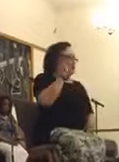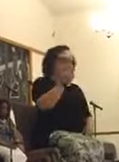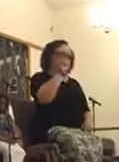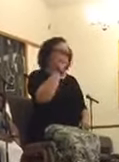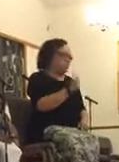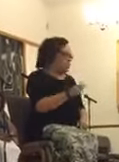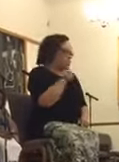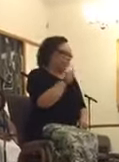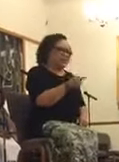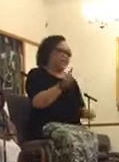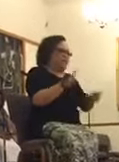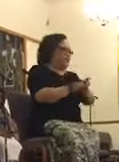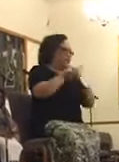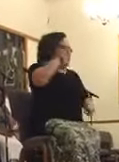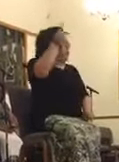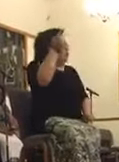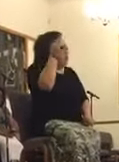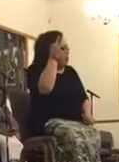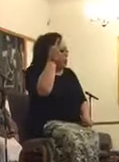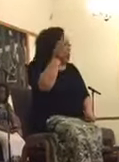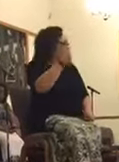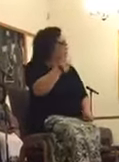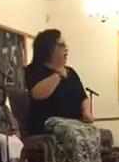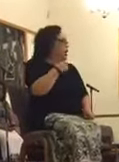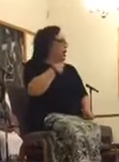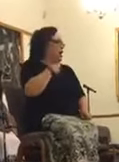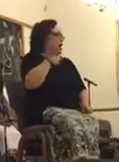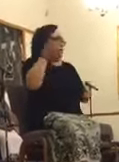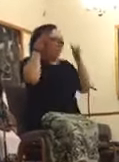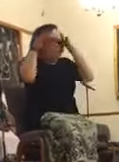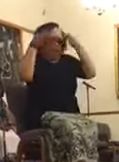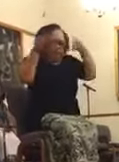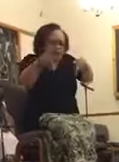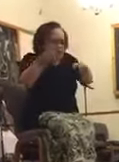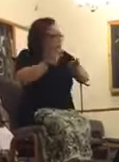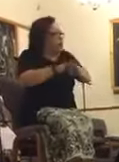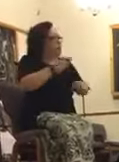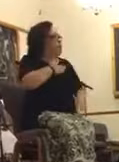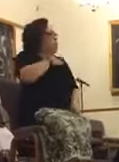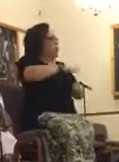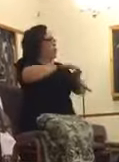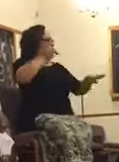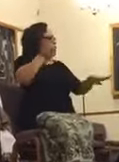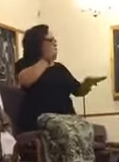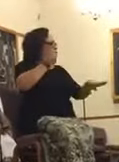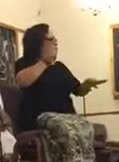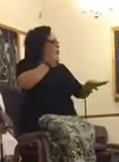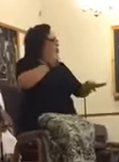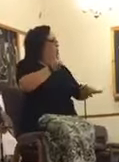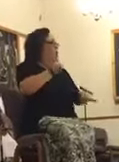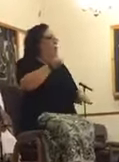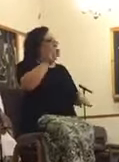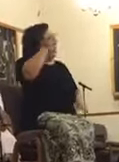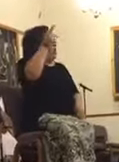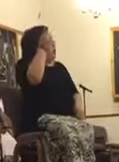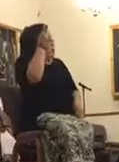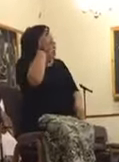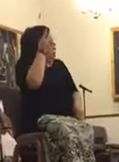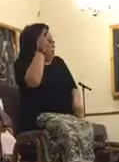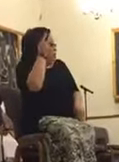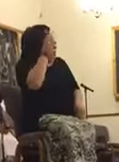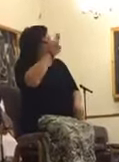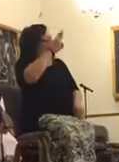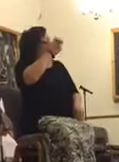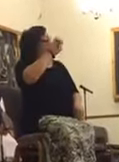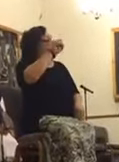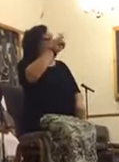had some trials. He has some dangers. I don't know if you ever read his resume. Paul's resume sounds something like